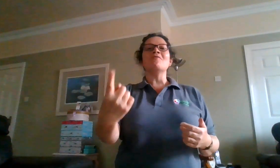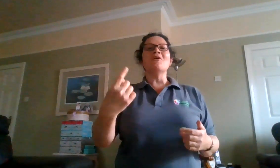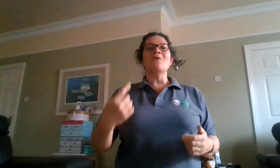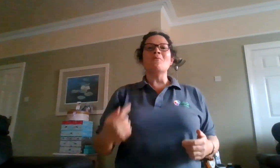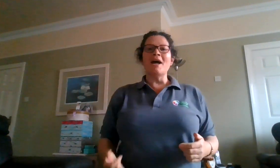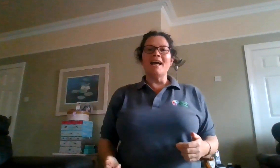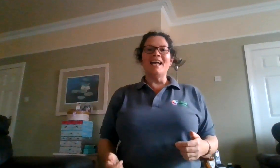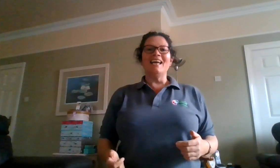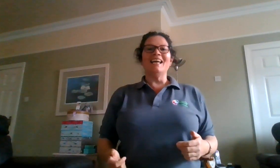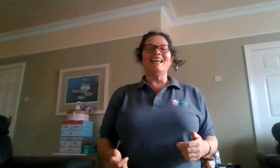away.